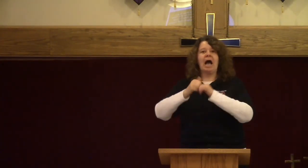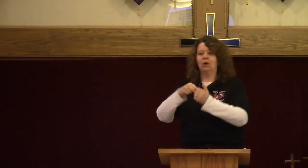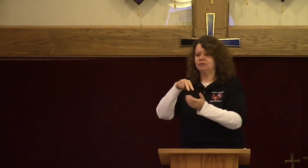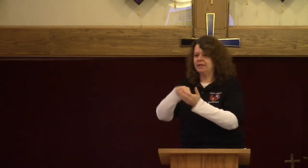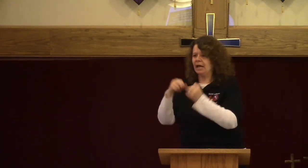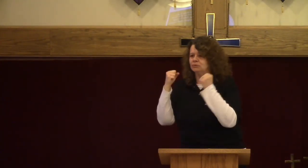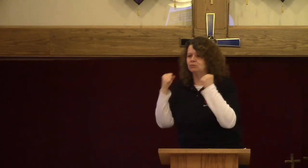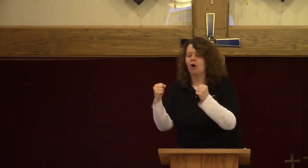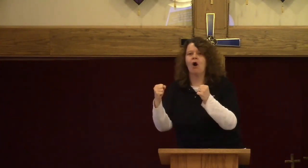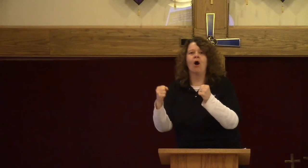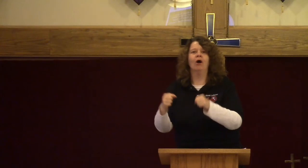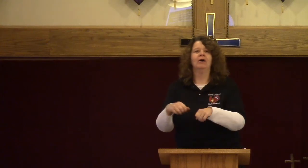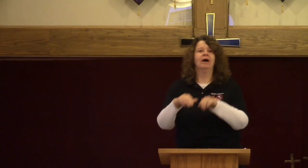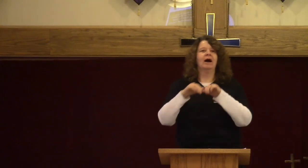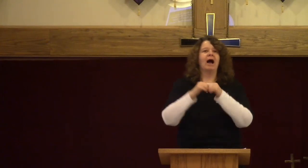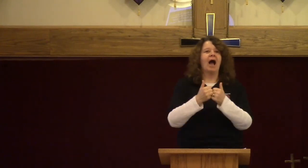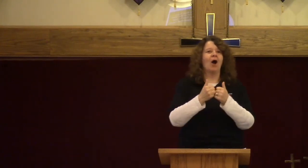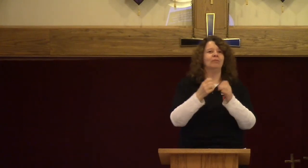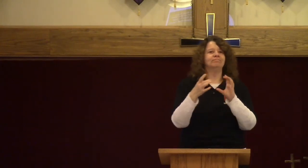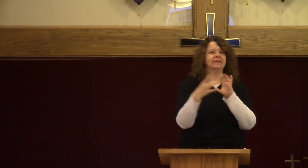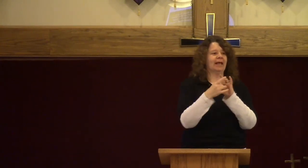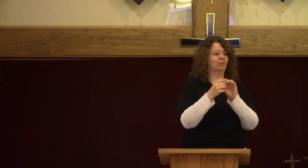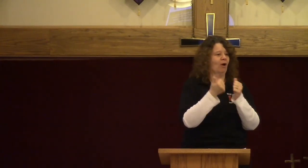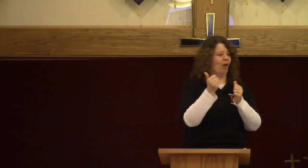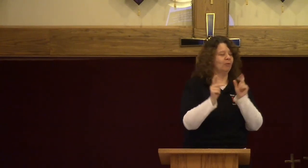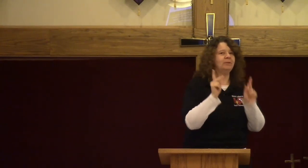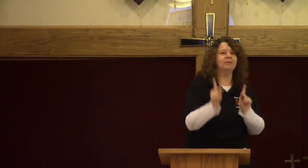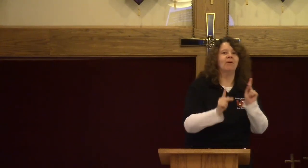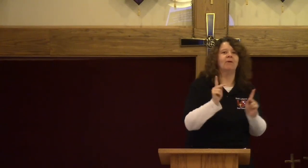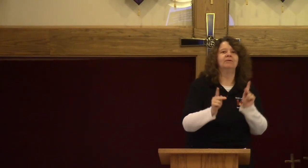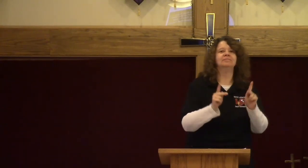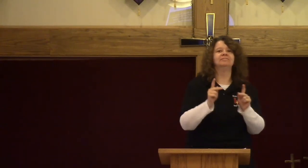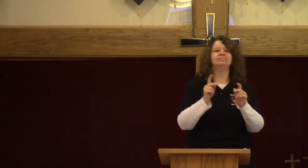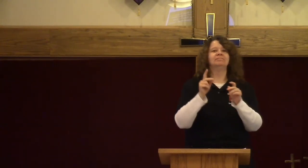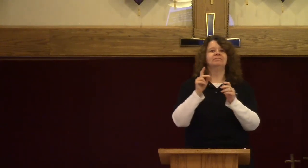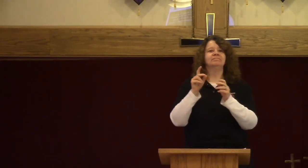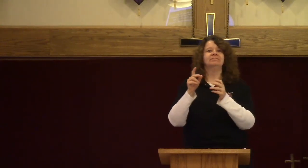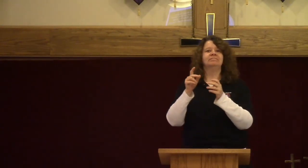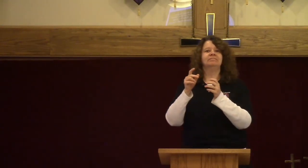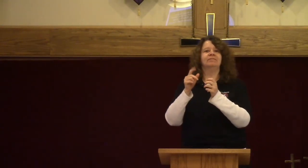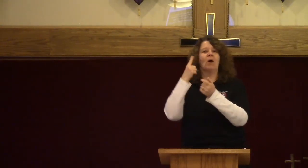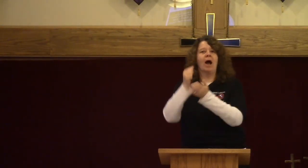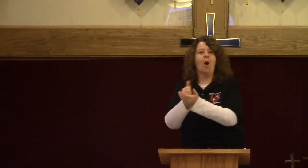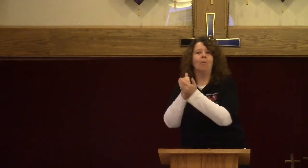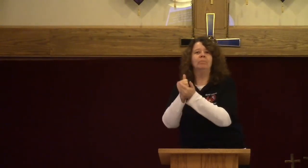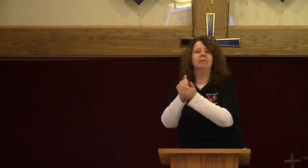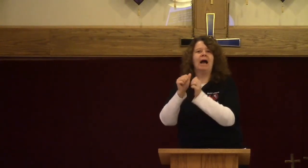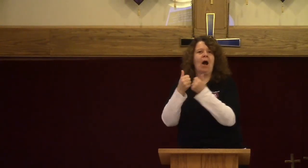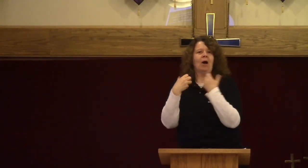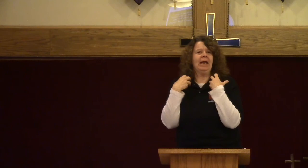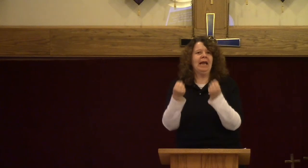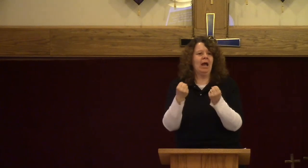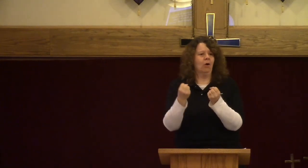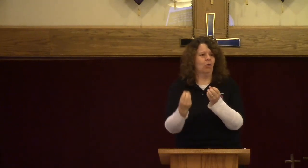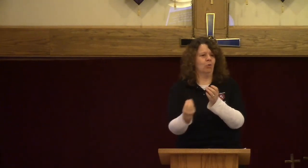You know, how to stand strong and connect with other people and help them heal and